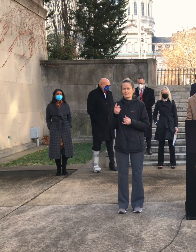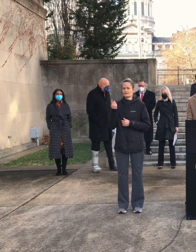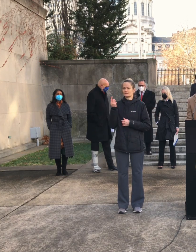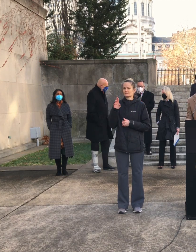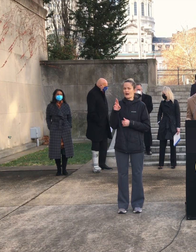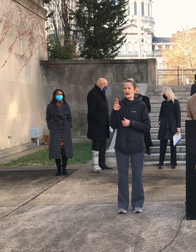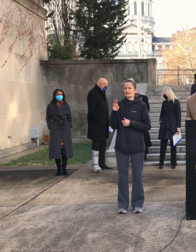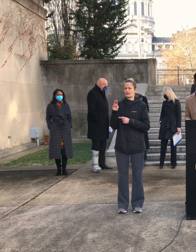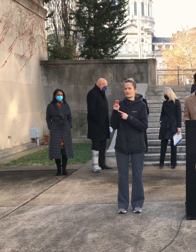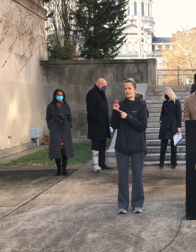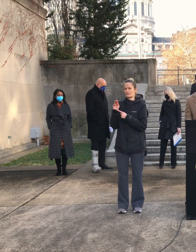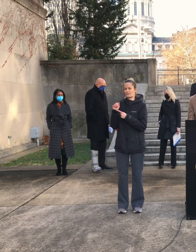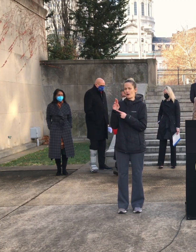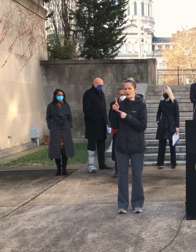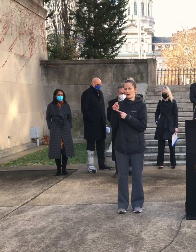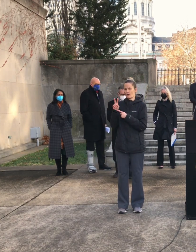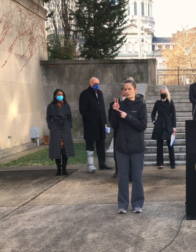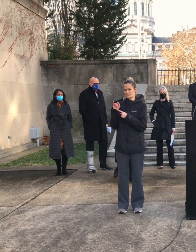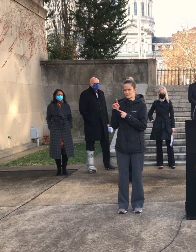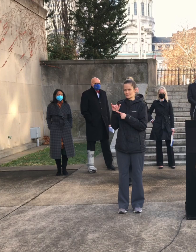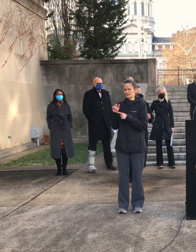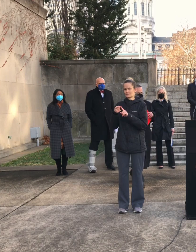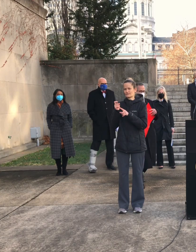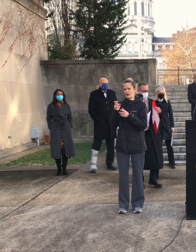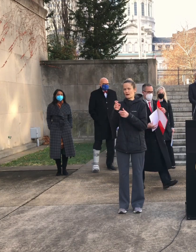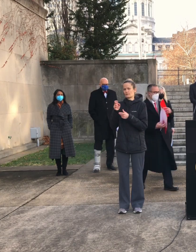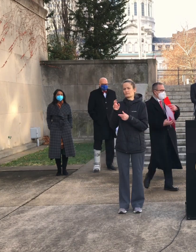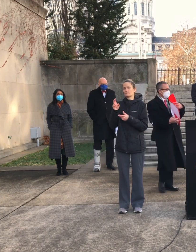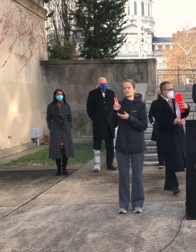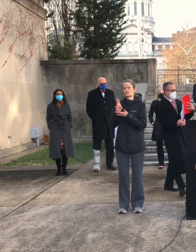University of Maryland Medical System. Doctor?